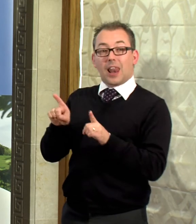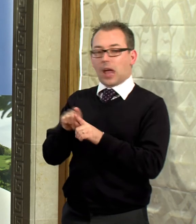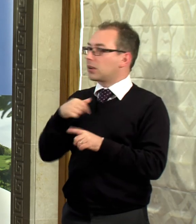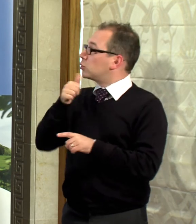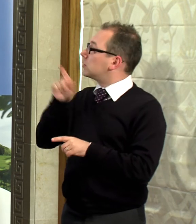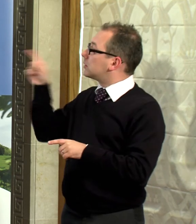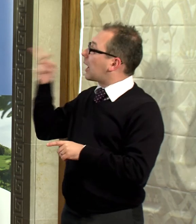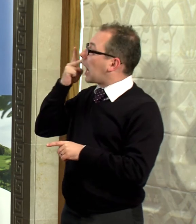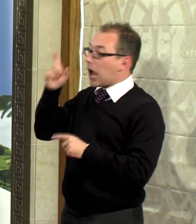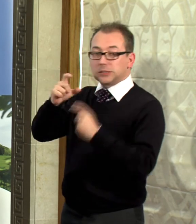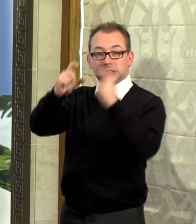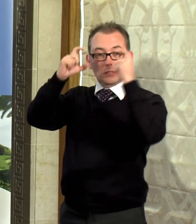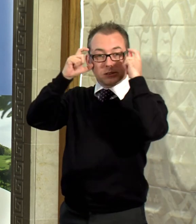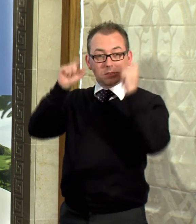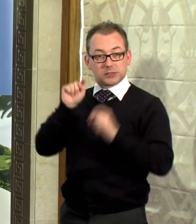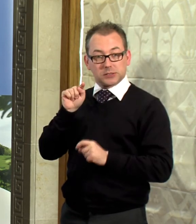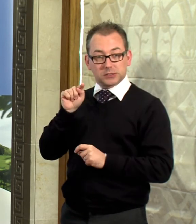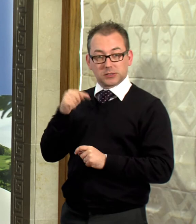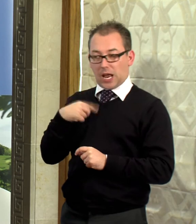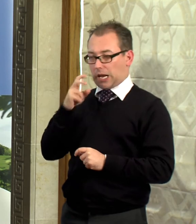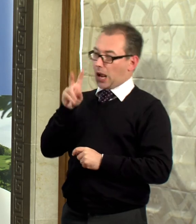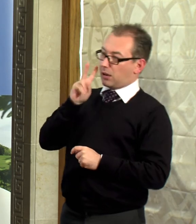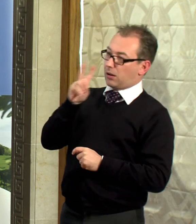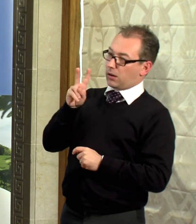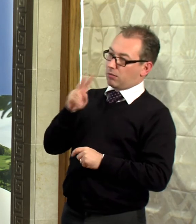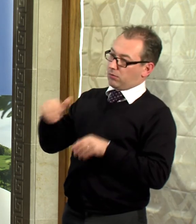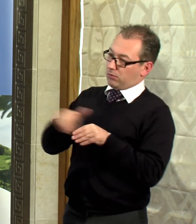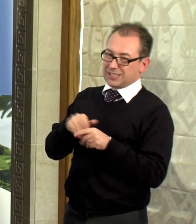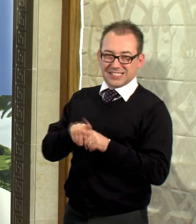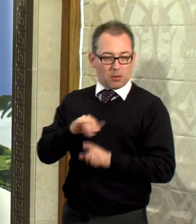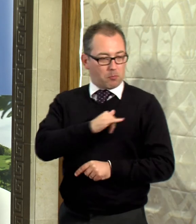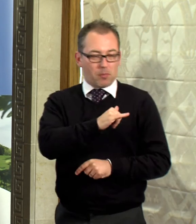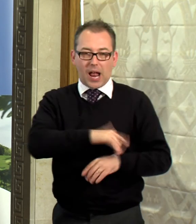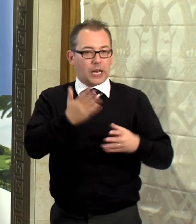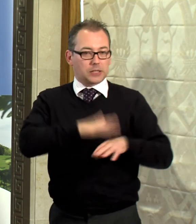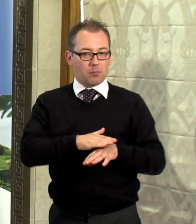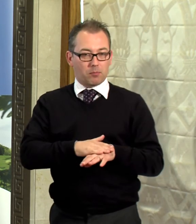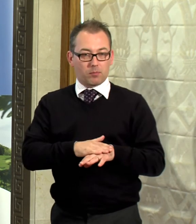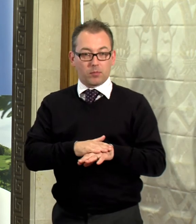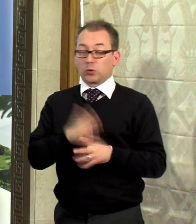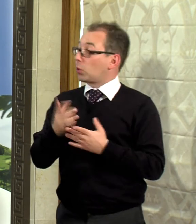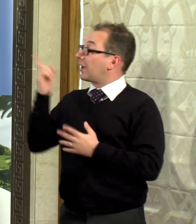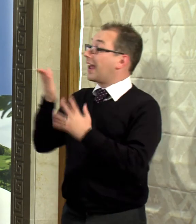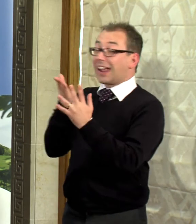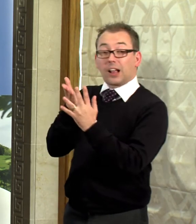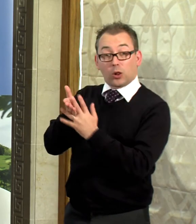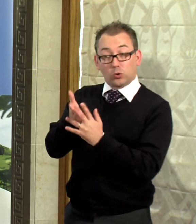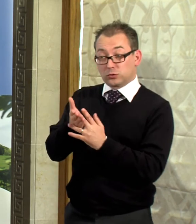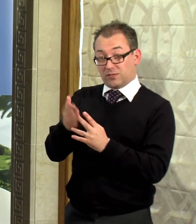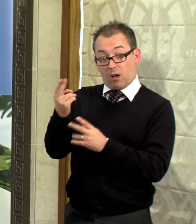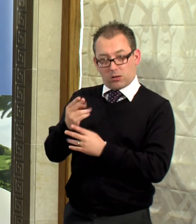From a technological perspective, the prospect of achieving inclusive arts is feasible, increasingly